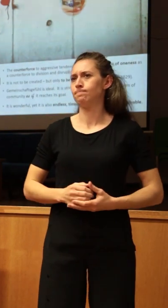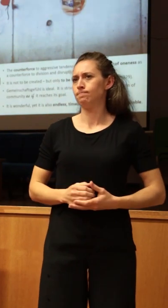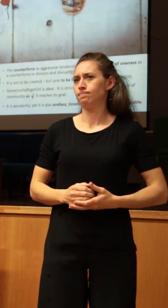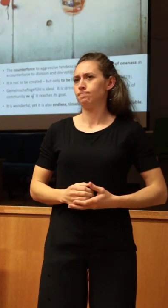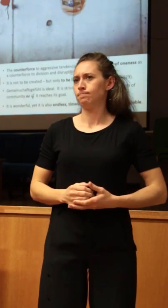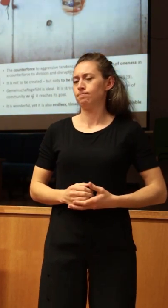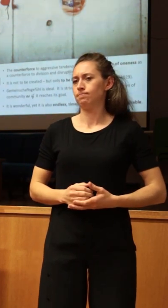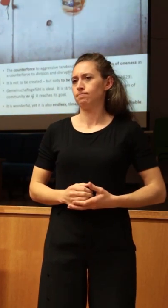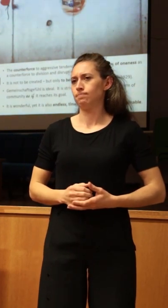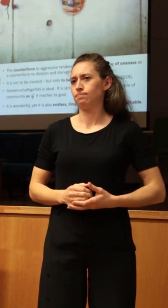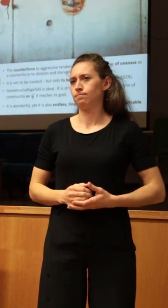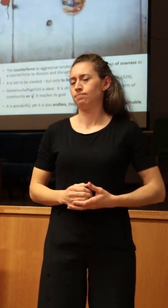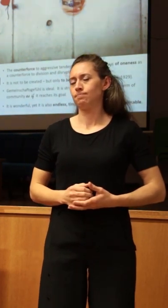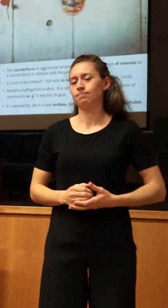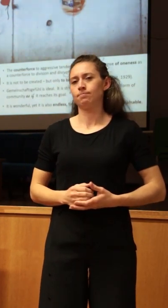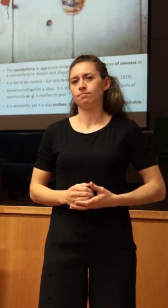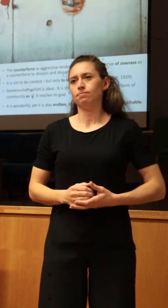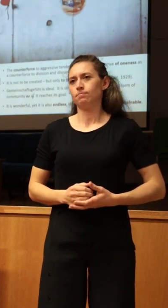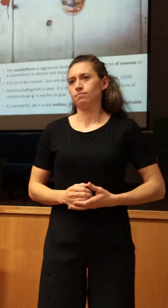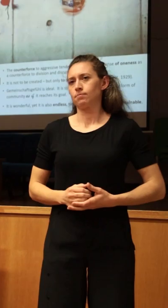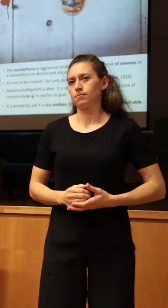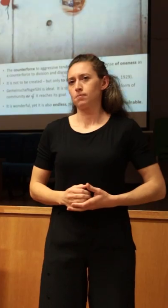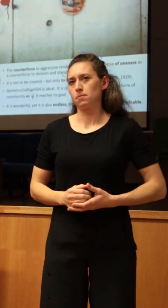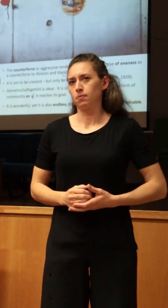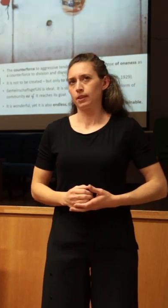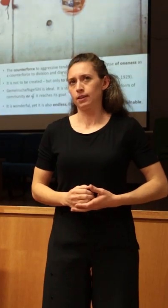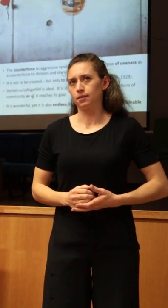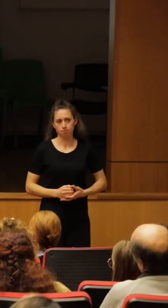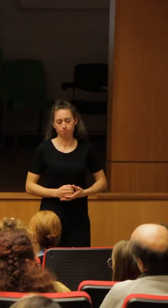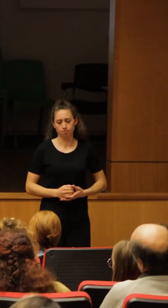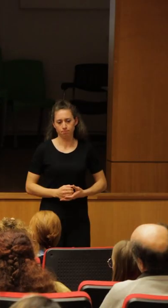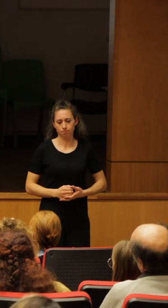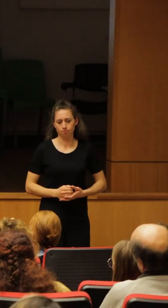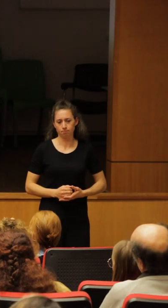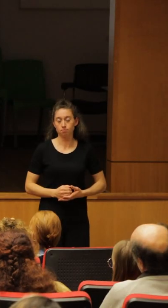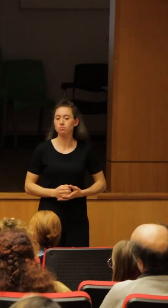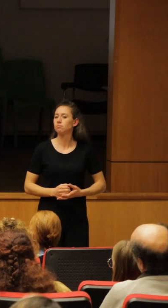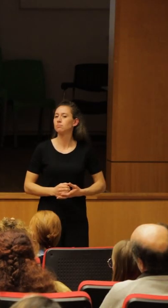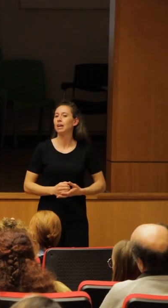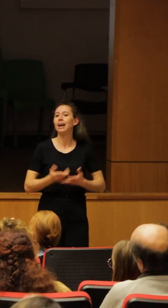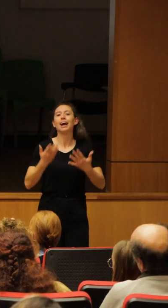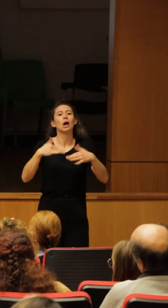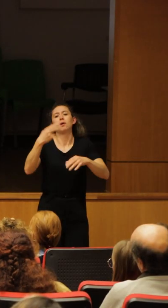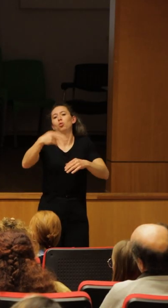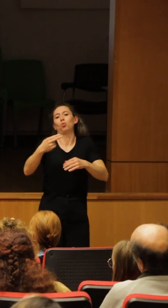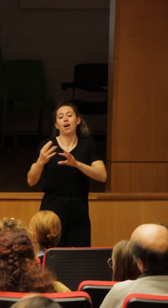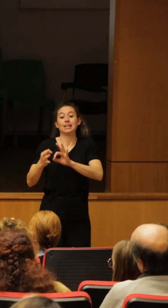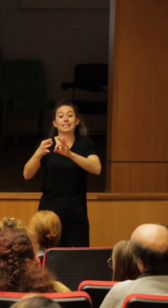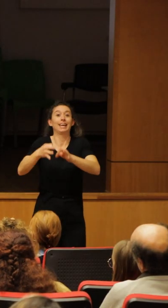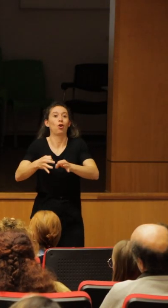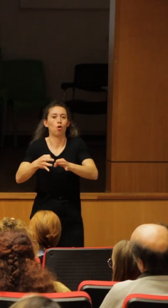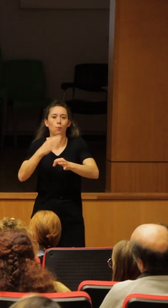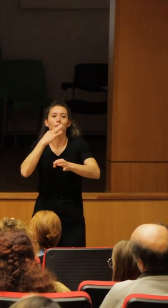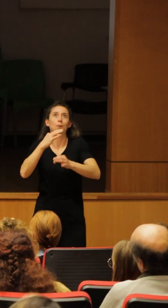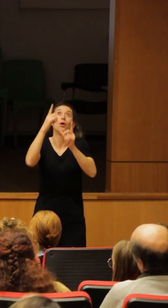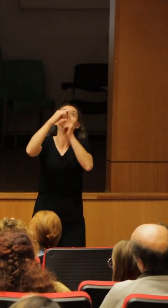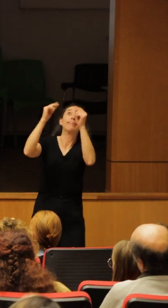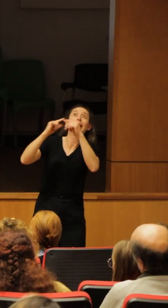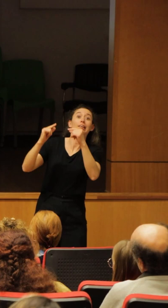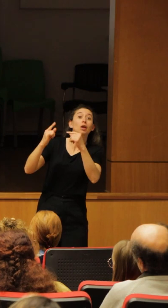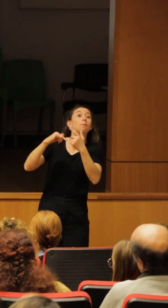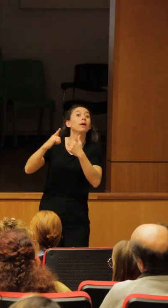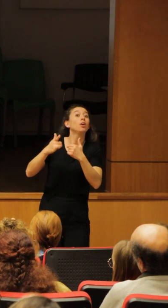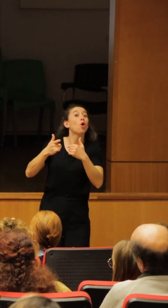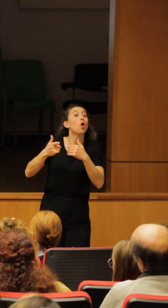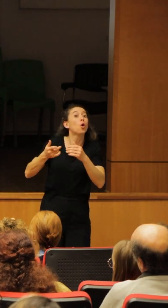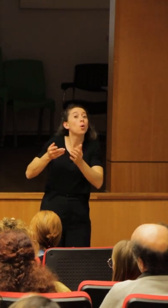ever get there, but many of us have a chance to get closer to it. Nunca quizás lleguemos hasta esa estrella, pero por lo menos nos vamos